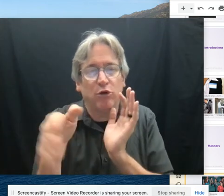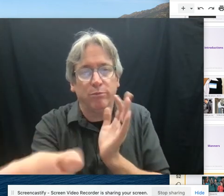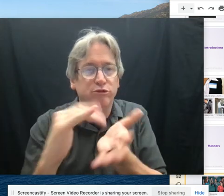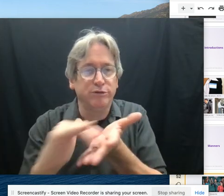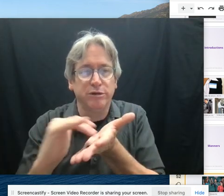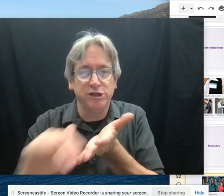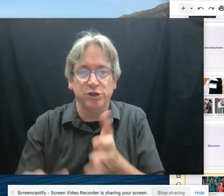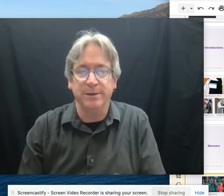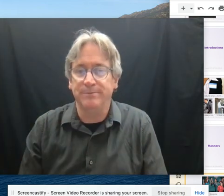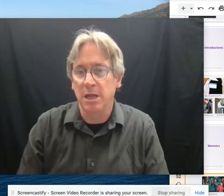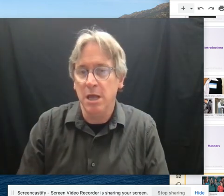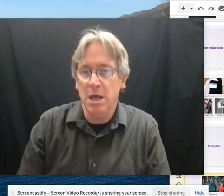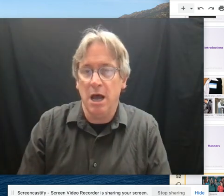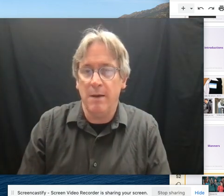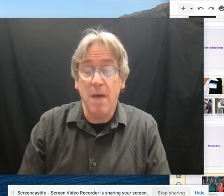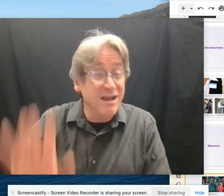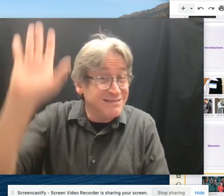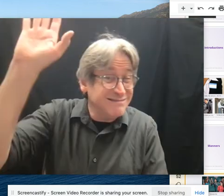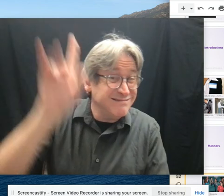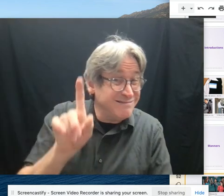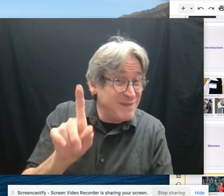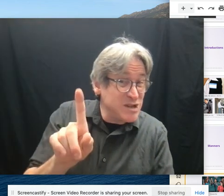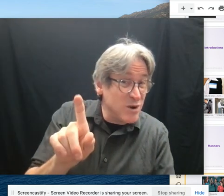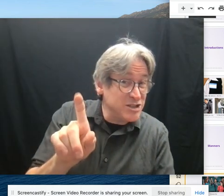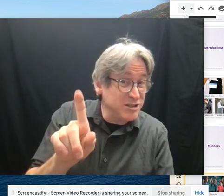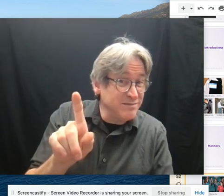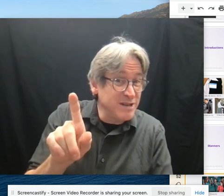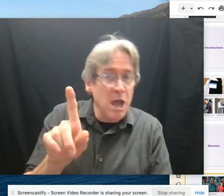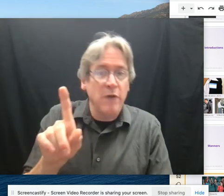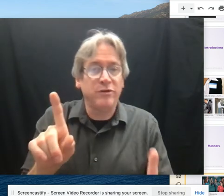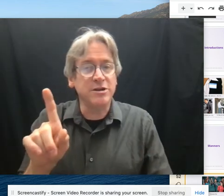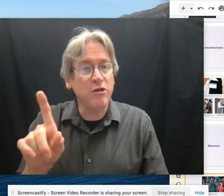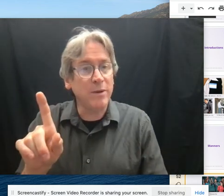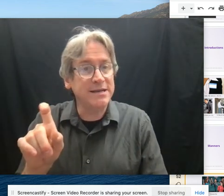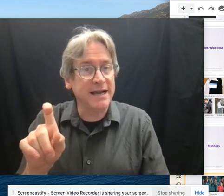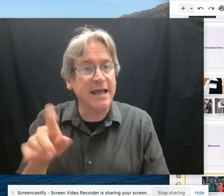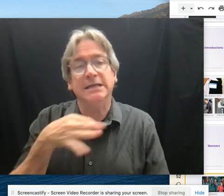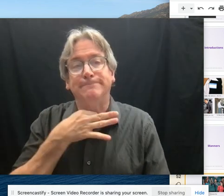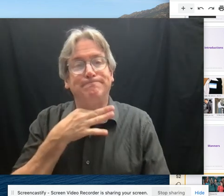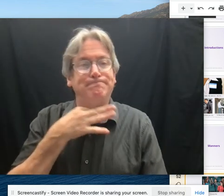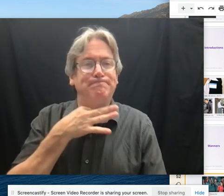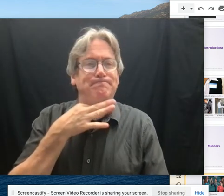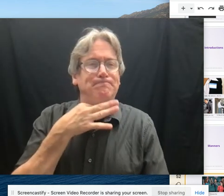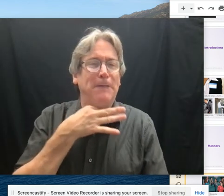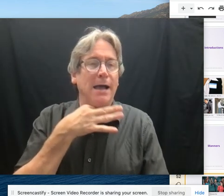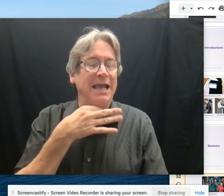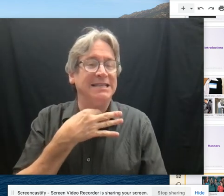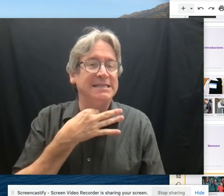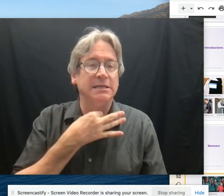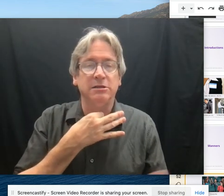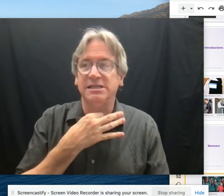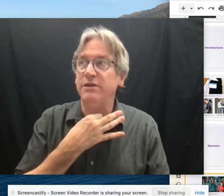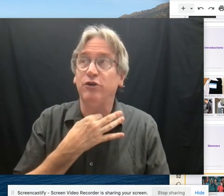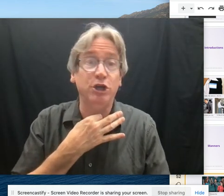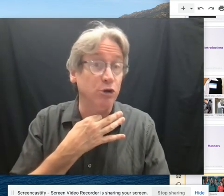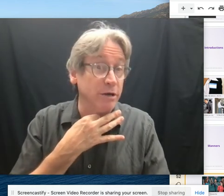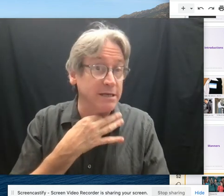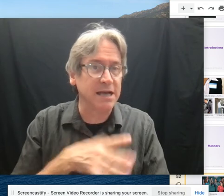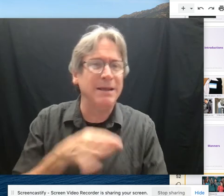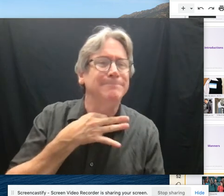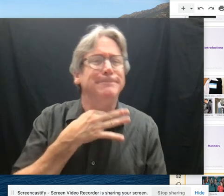get through. Excuse me. Ask a question. There's another way to sign that is, it's the sign